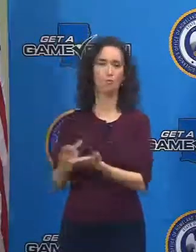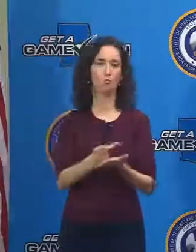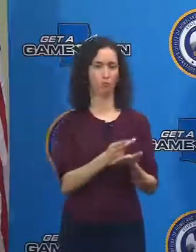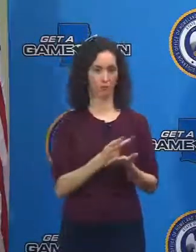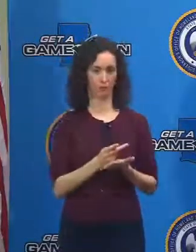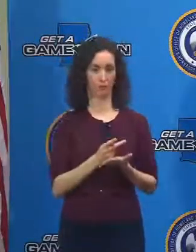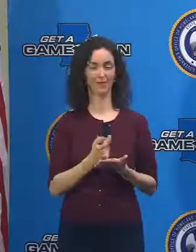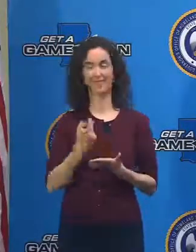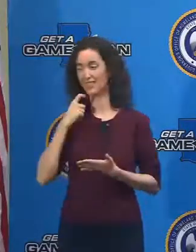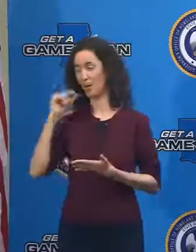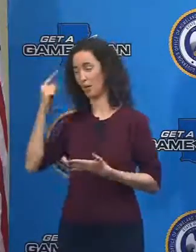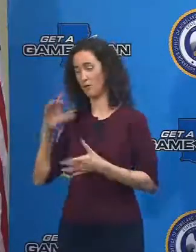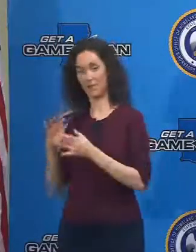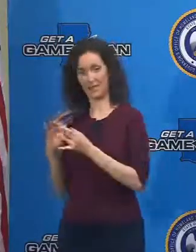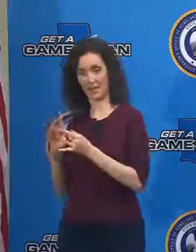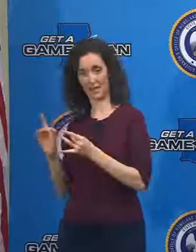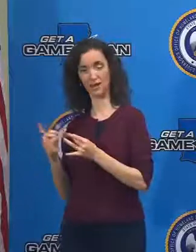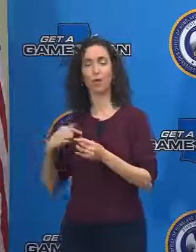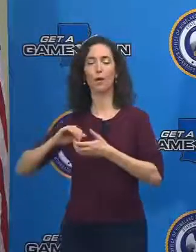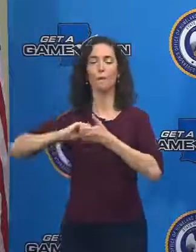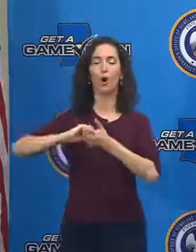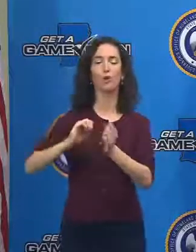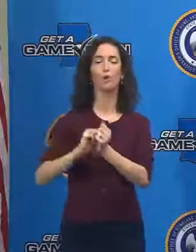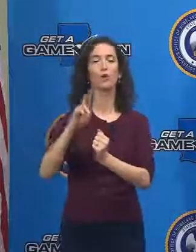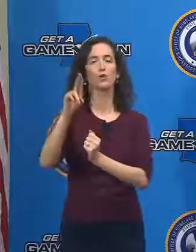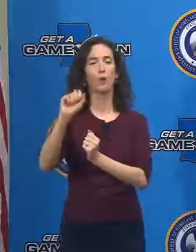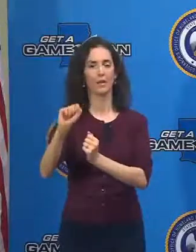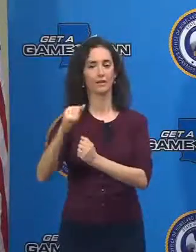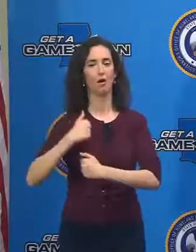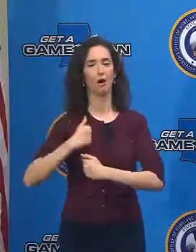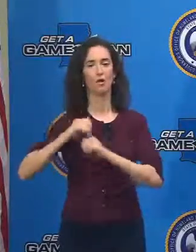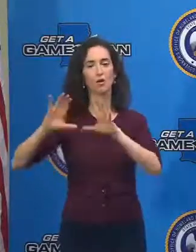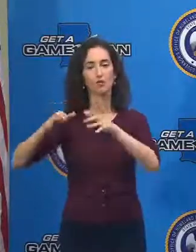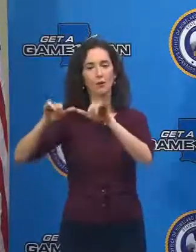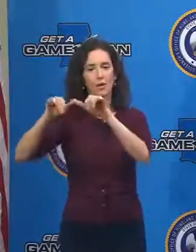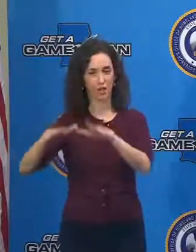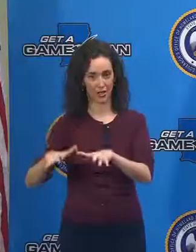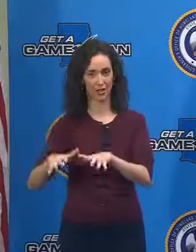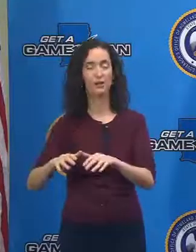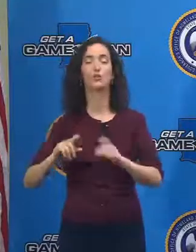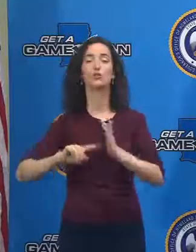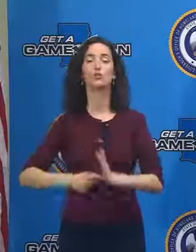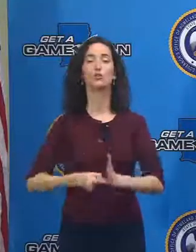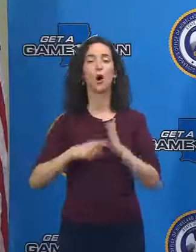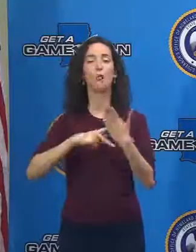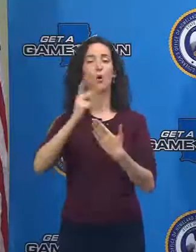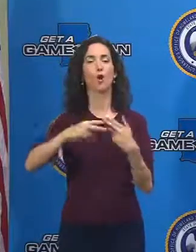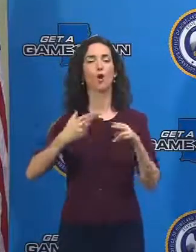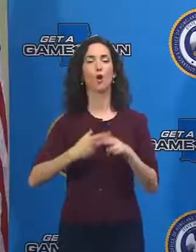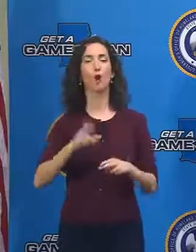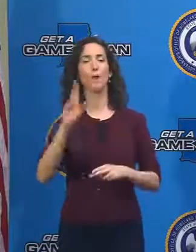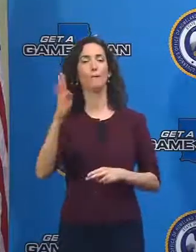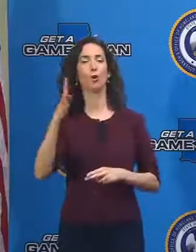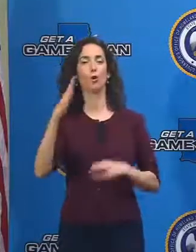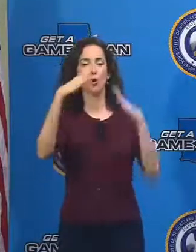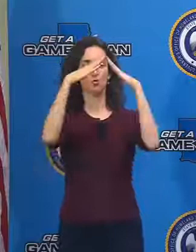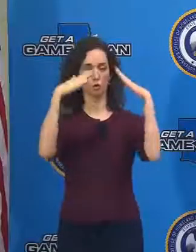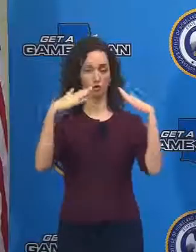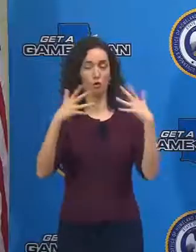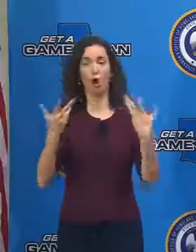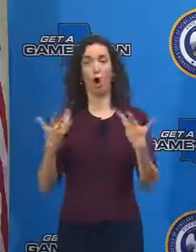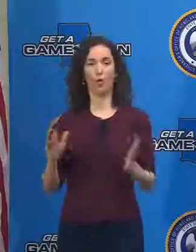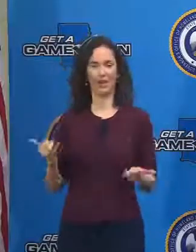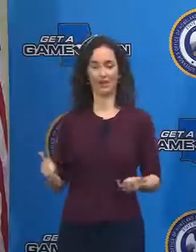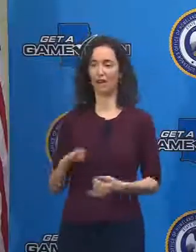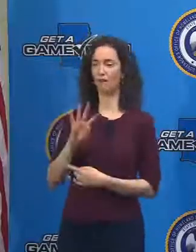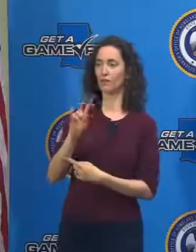As the governor said, we're partnered with the United States Army Corps of Engineers to launch the Blue Roof program, and to date we've had over 42,000 people